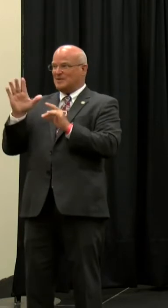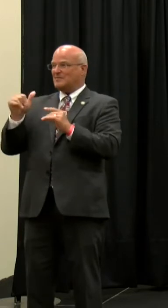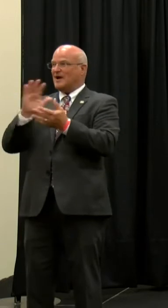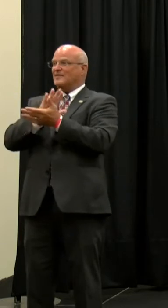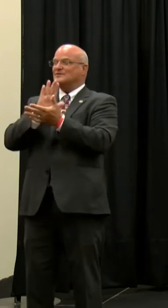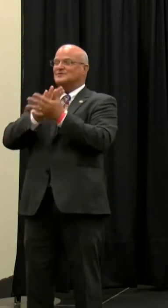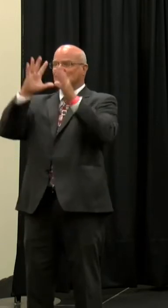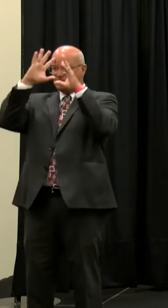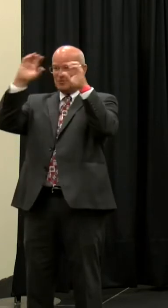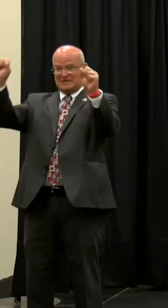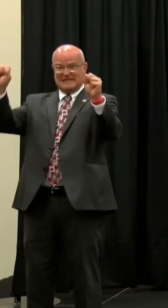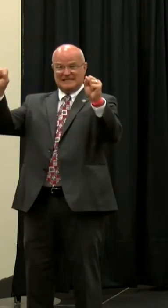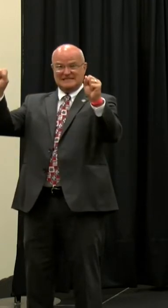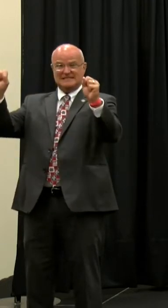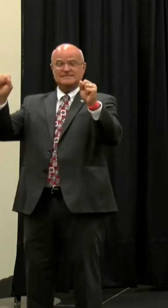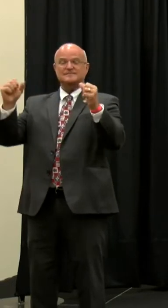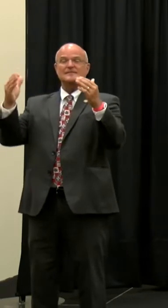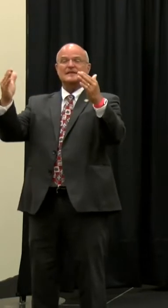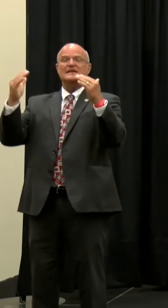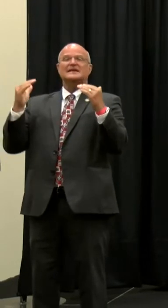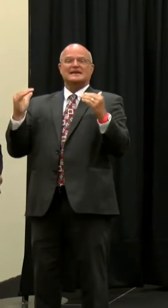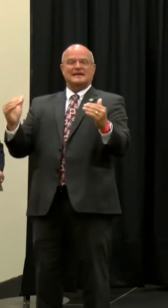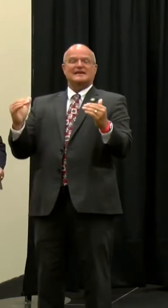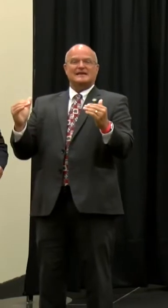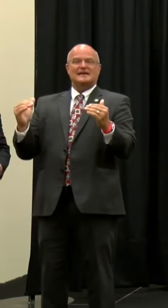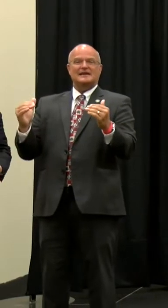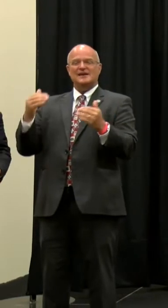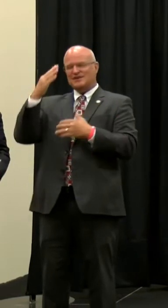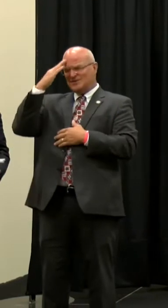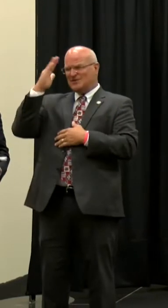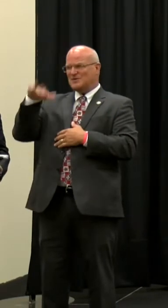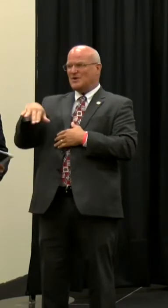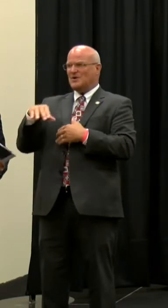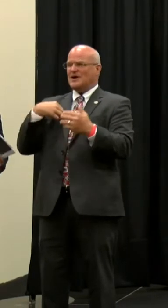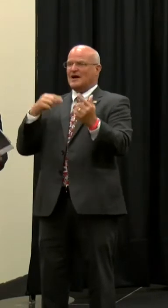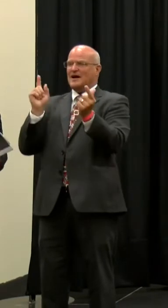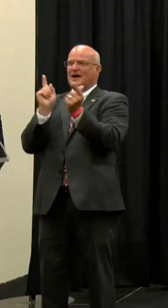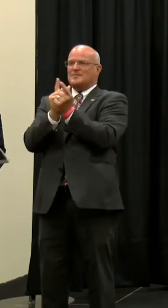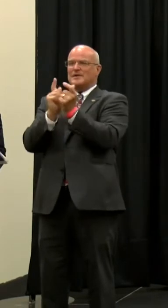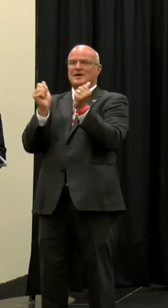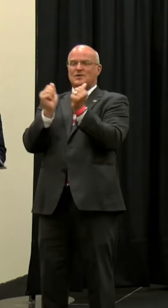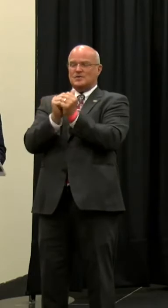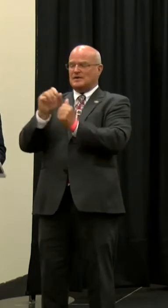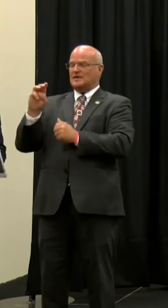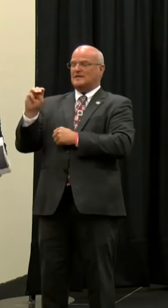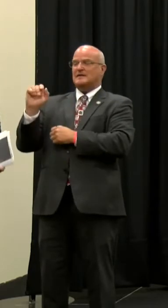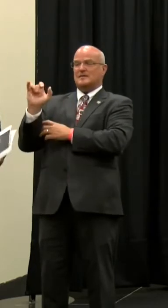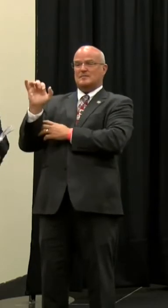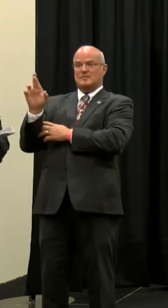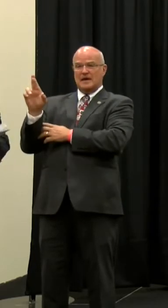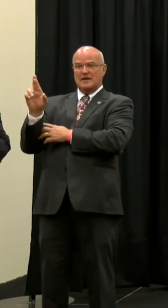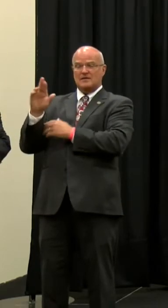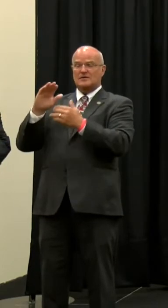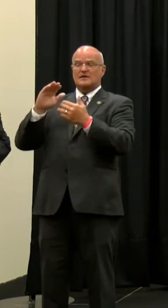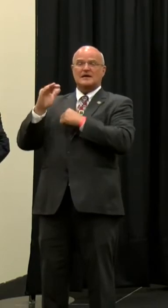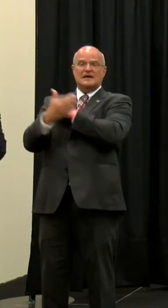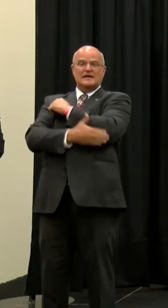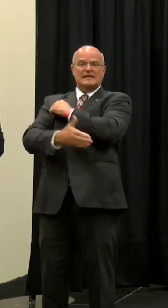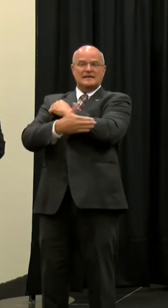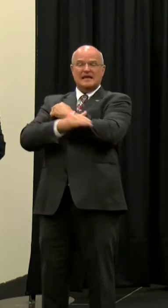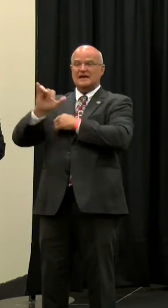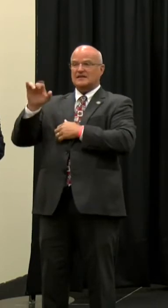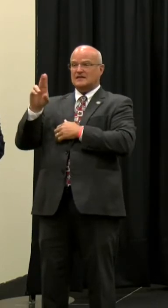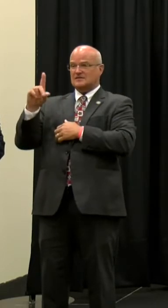school superintendents. And then, you know, in meeting with the mayor and the county judge,